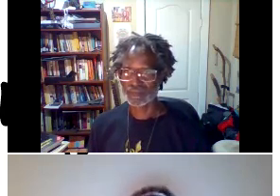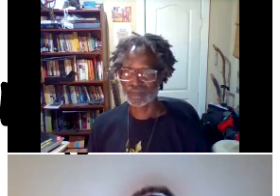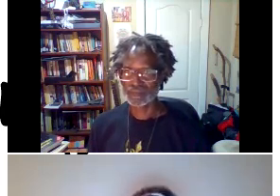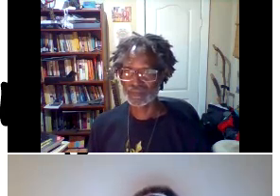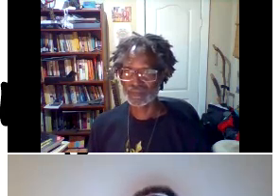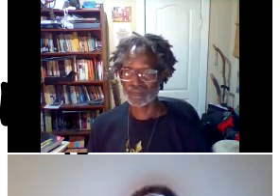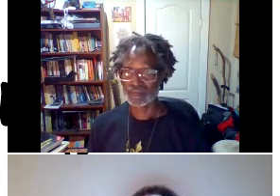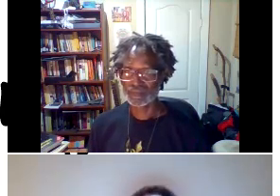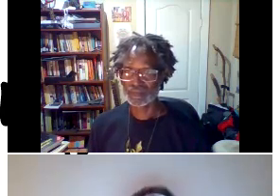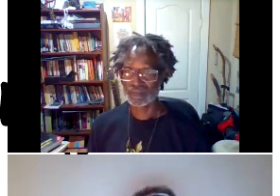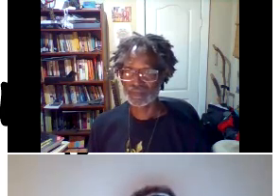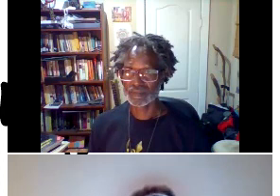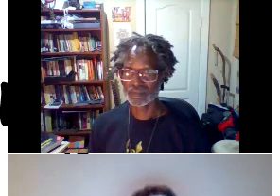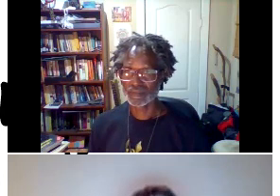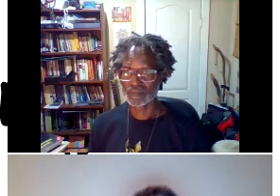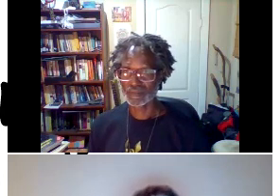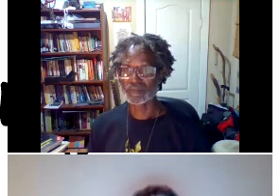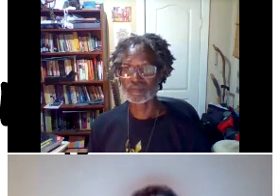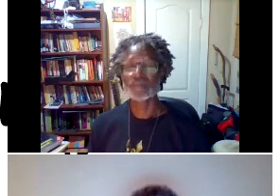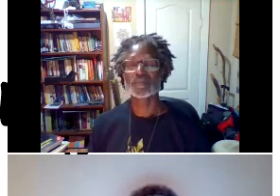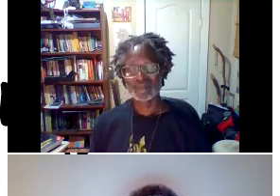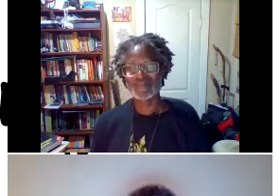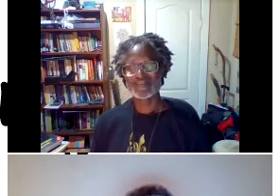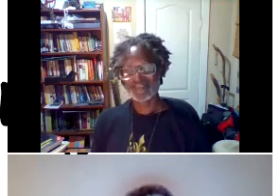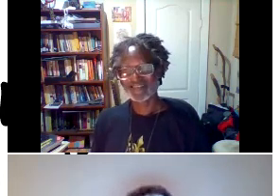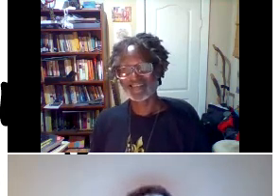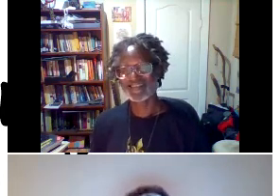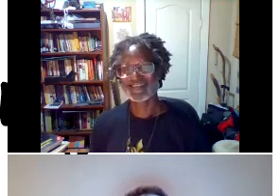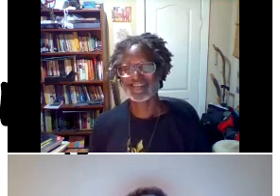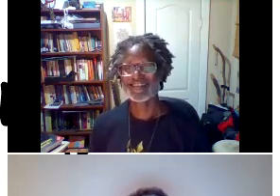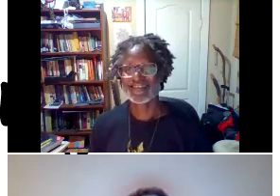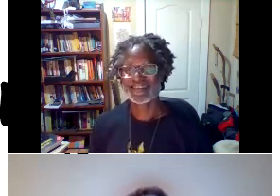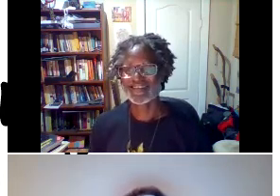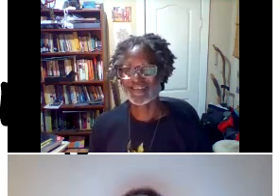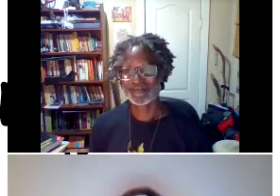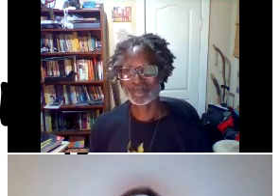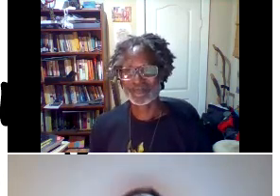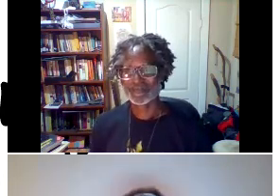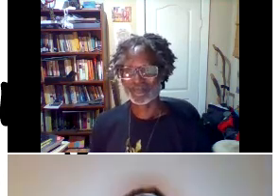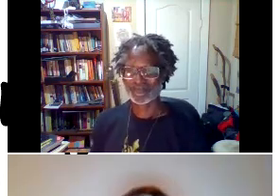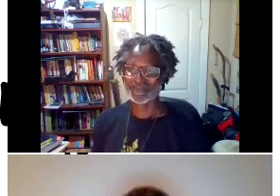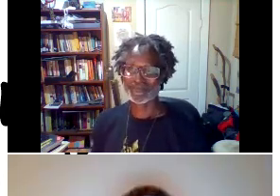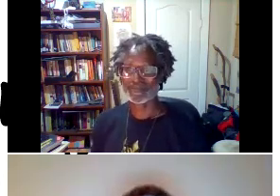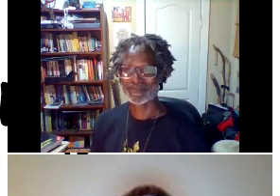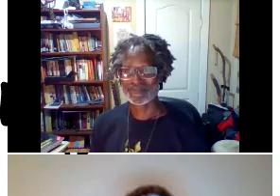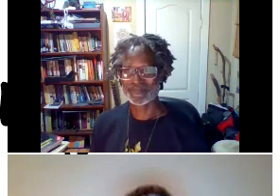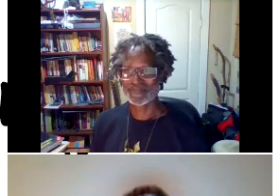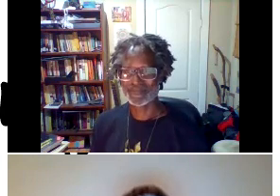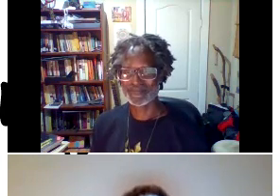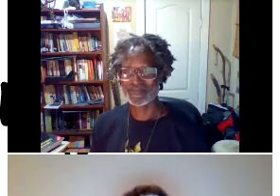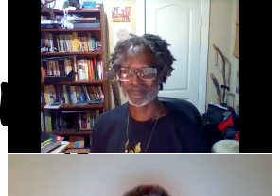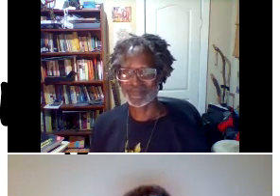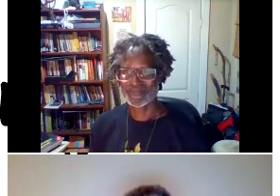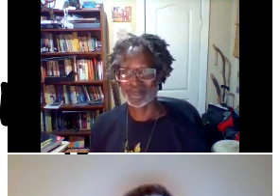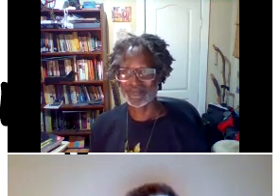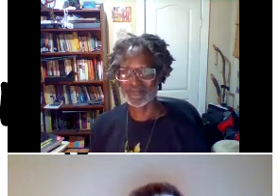and I just yeah, I don't know, it's just a passion of mine now. So I just love it. I love it. It's a beautiful language to